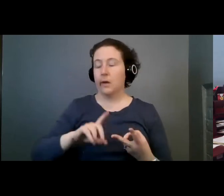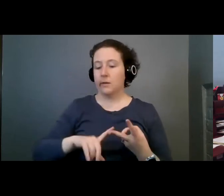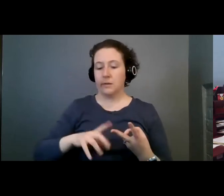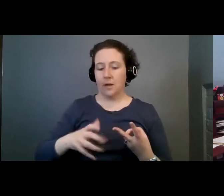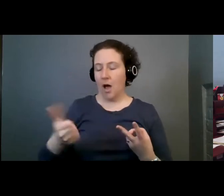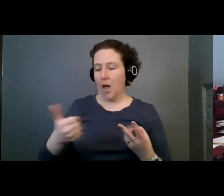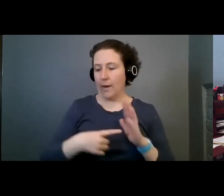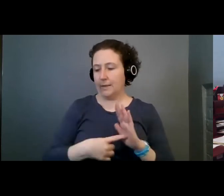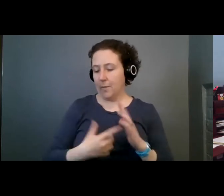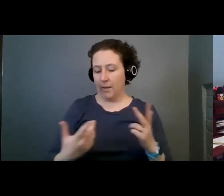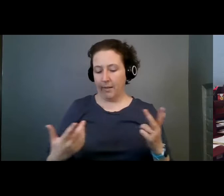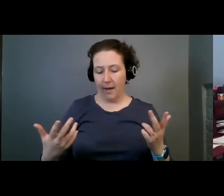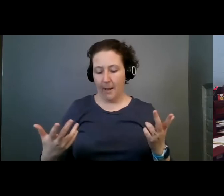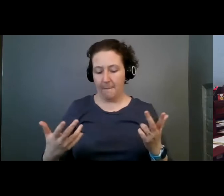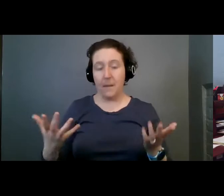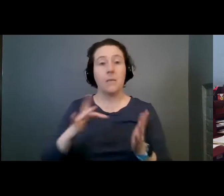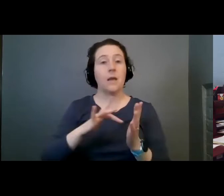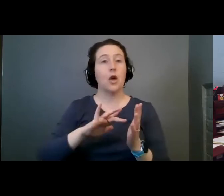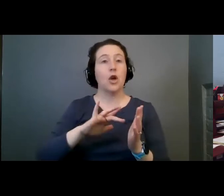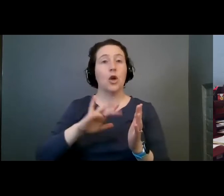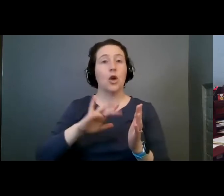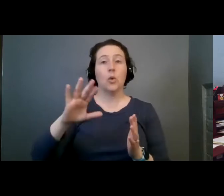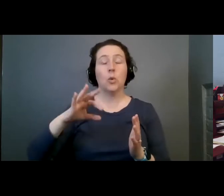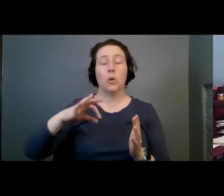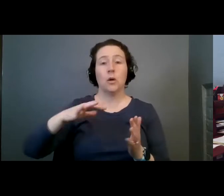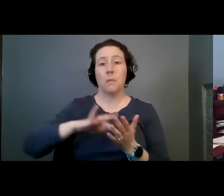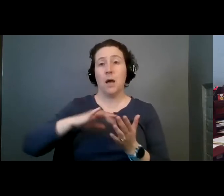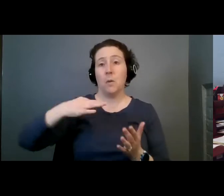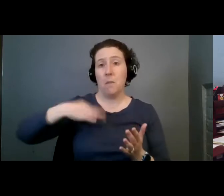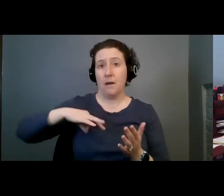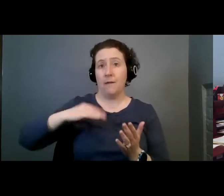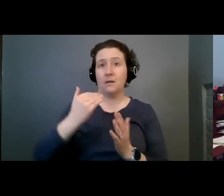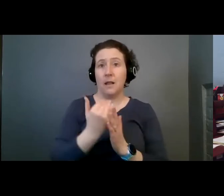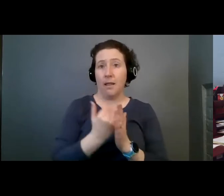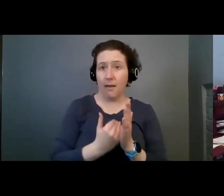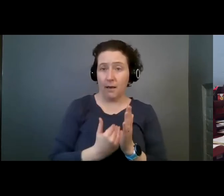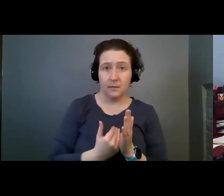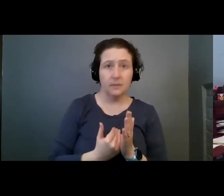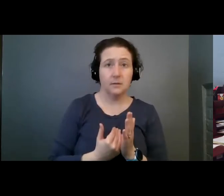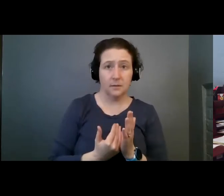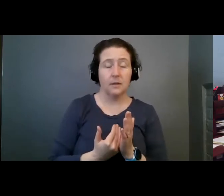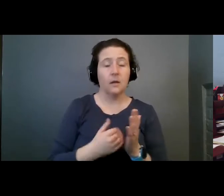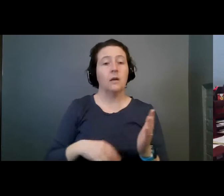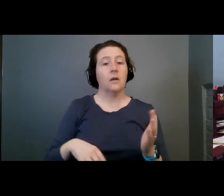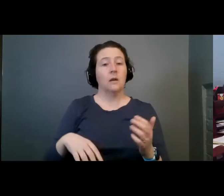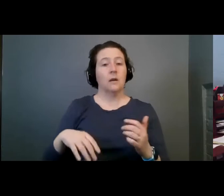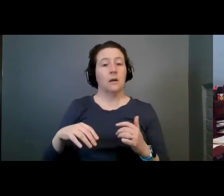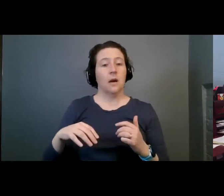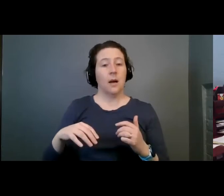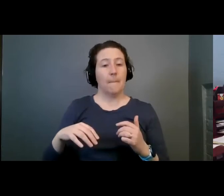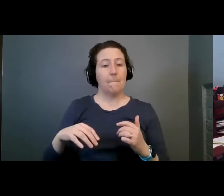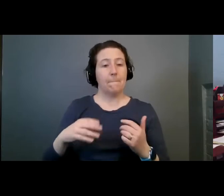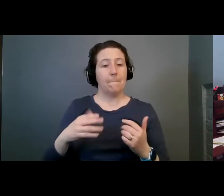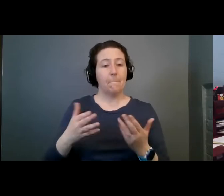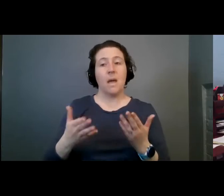be a list of your medical benefits. So you may also have to ask